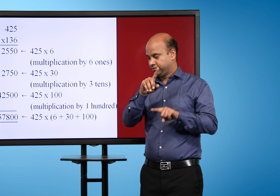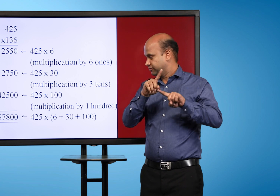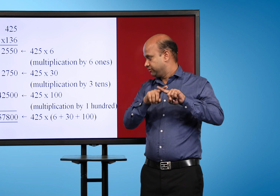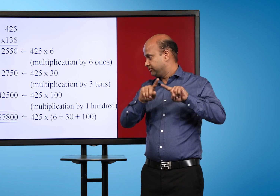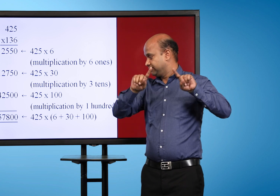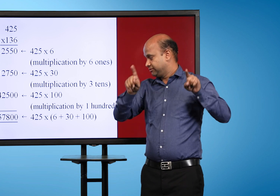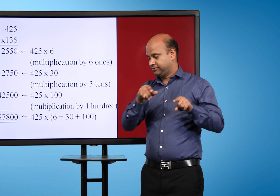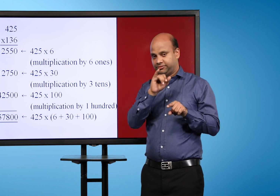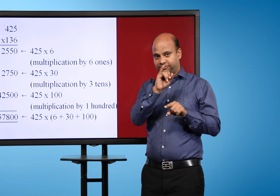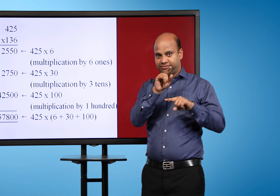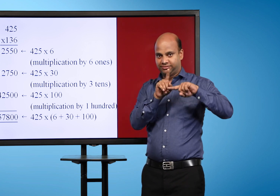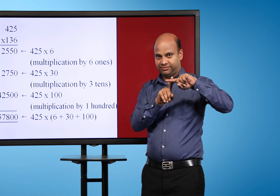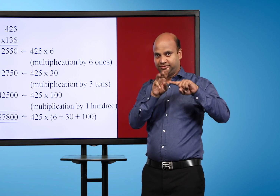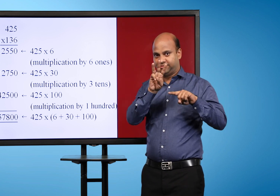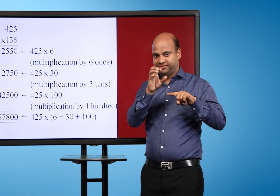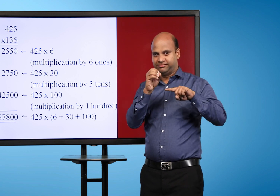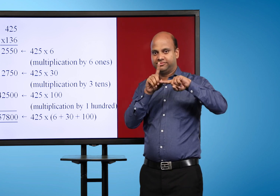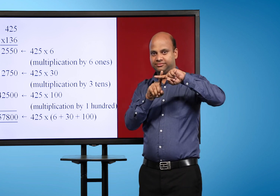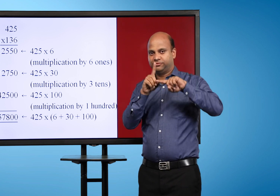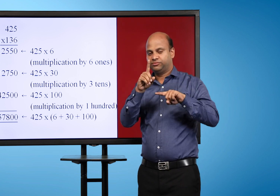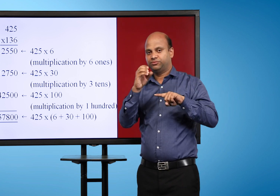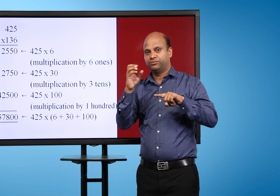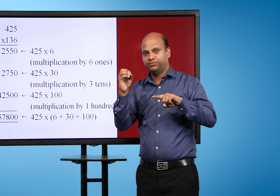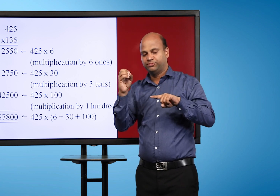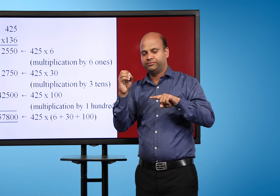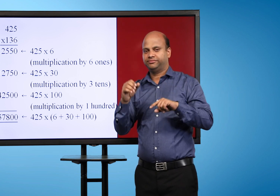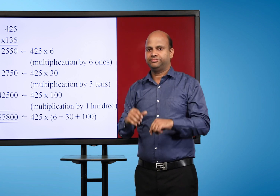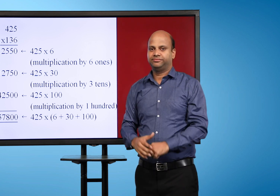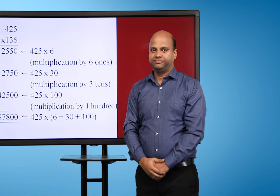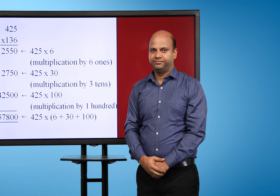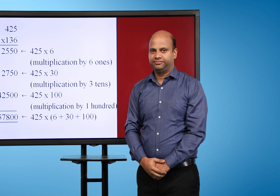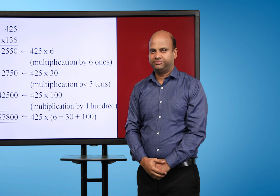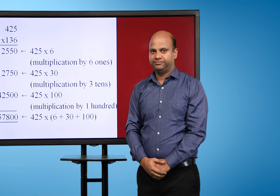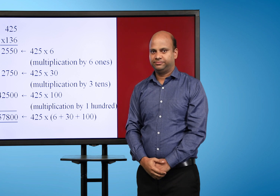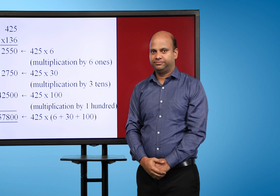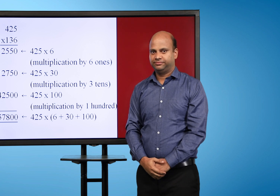425 multiplied by in bracket 6 plus 30 plus 100.